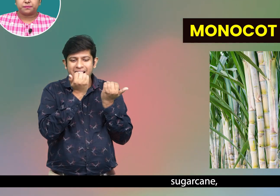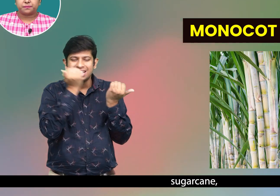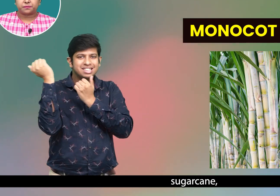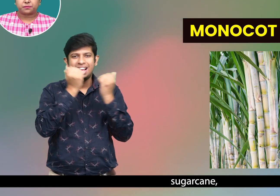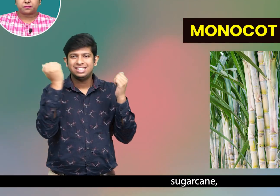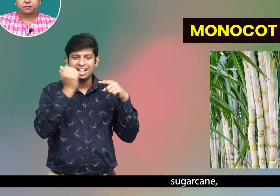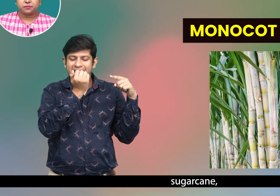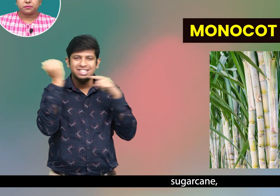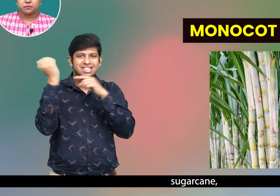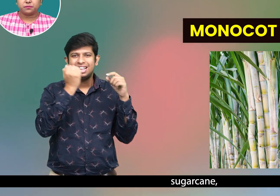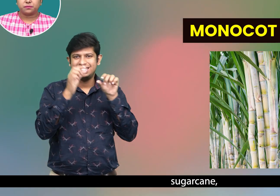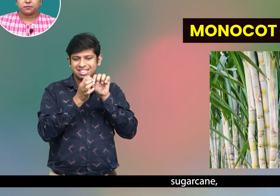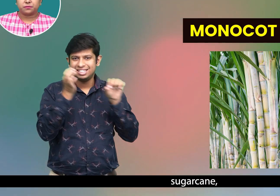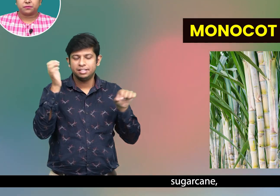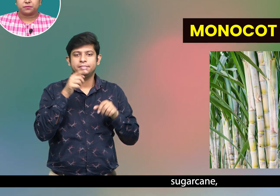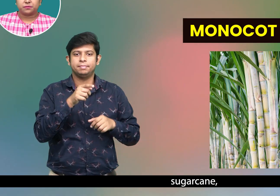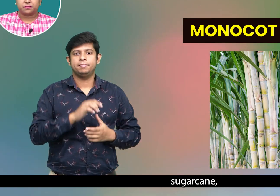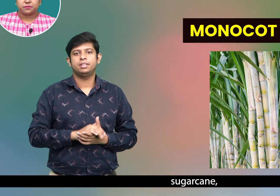sugarcane,